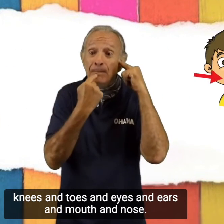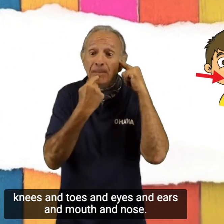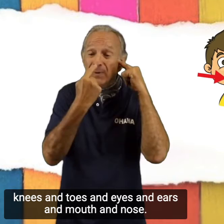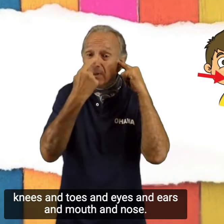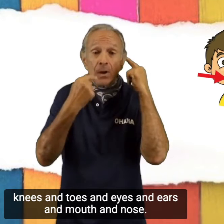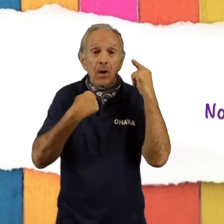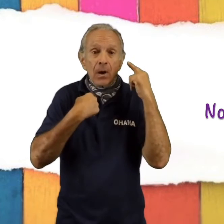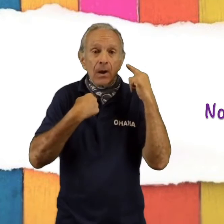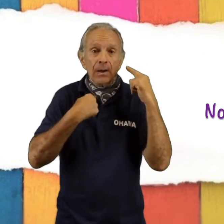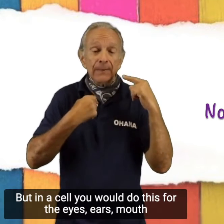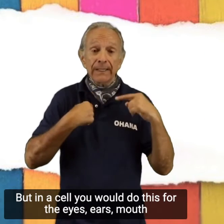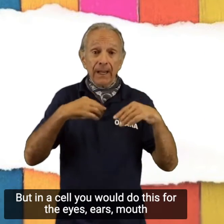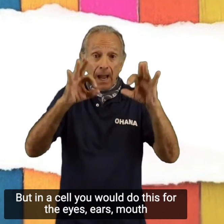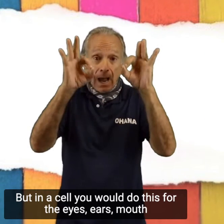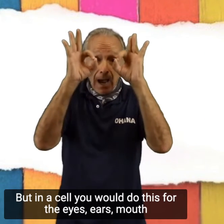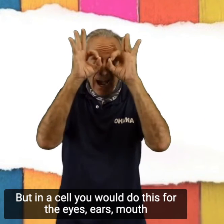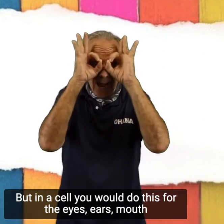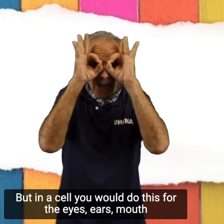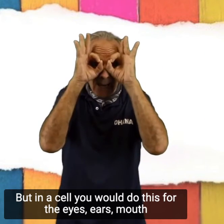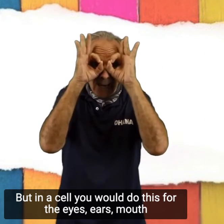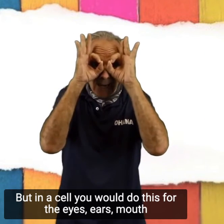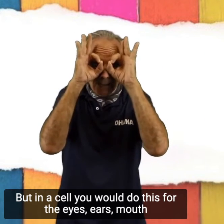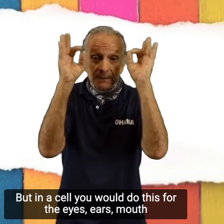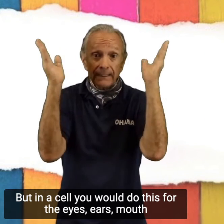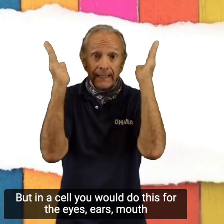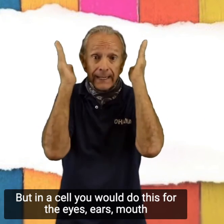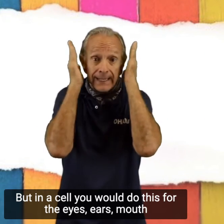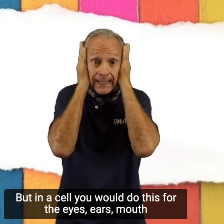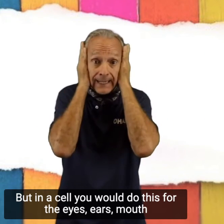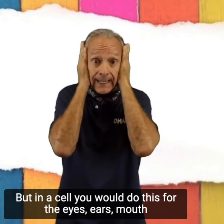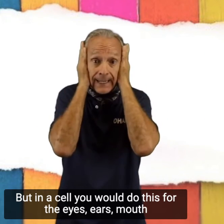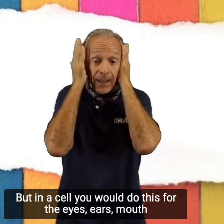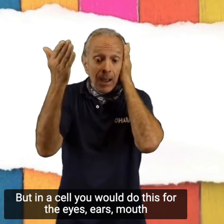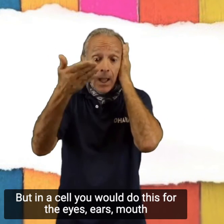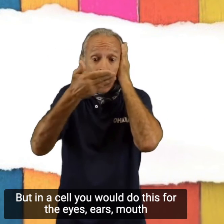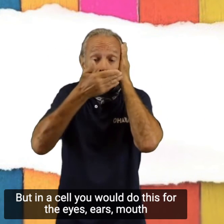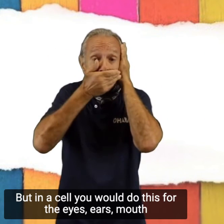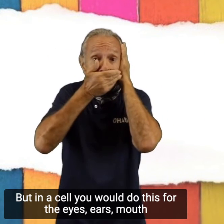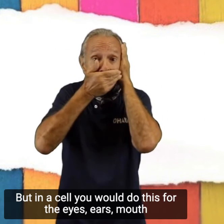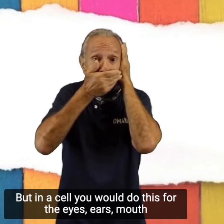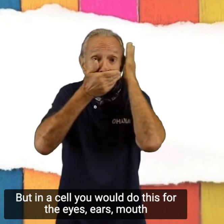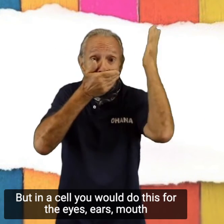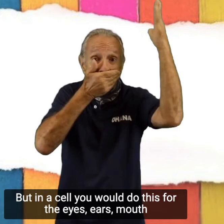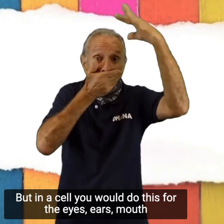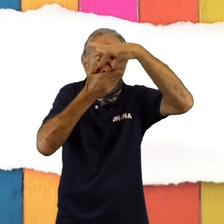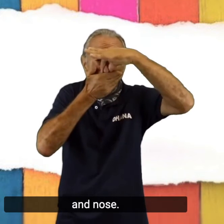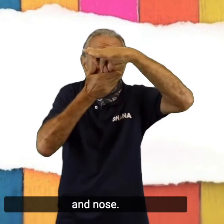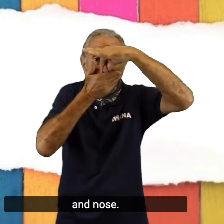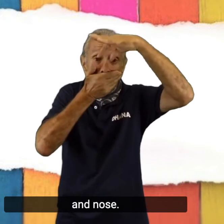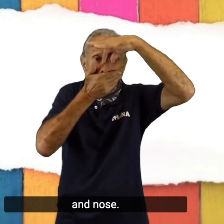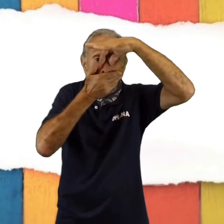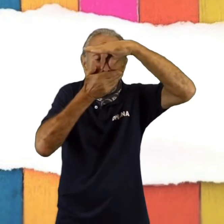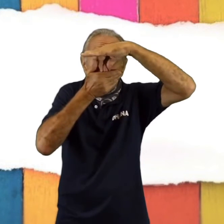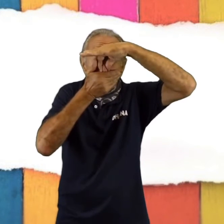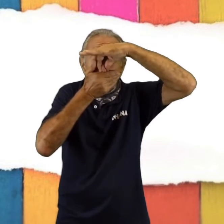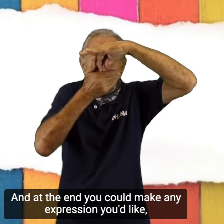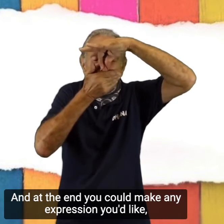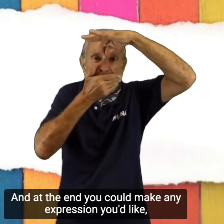and nose. But in ASL, you would do this for the eyes, ears, mouth, and nose. And at